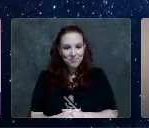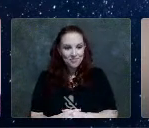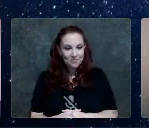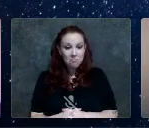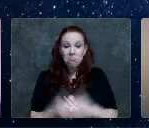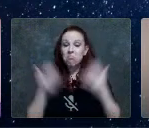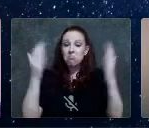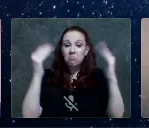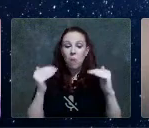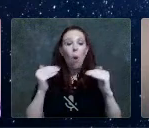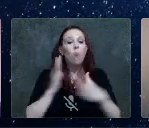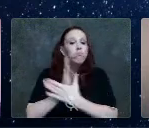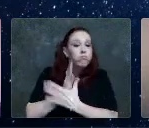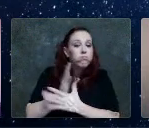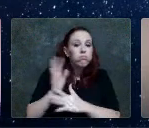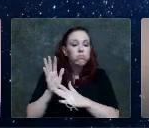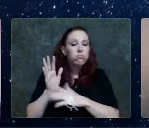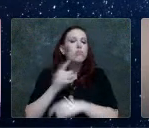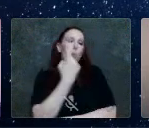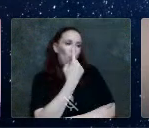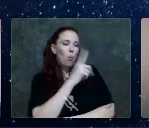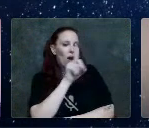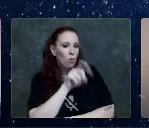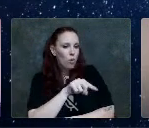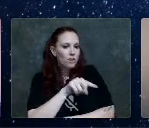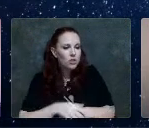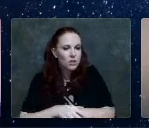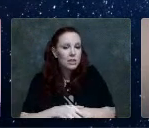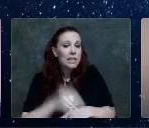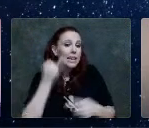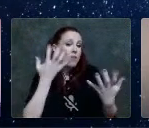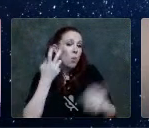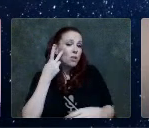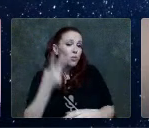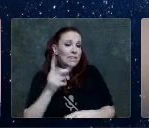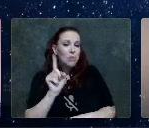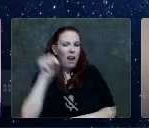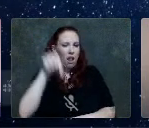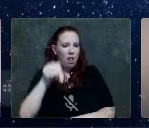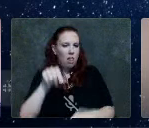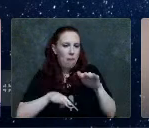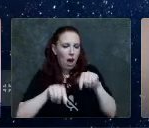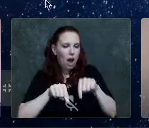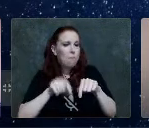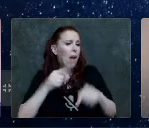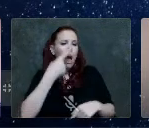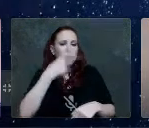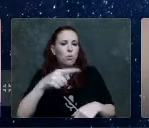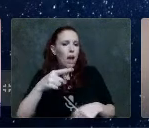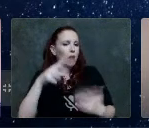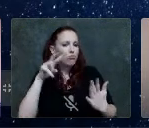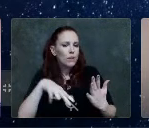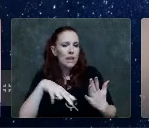Let's move on to communicate. Oh, go ahead. There's one question. And if you want to see them, they're down in the bottom, but I'm happy to read them. I can't, for